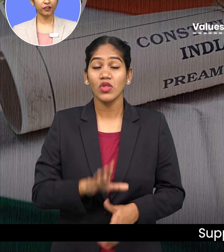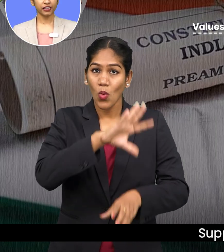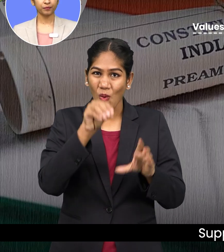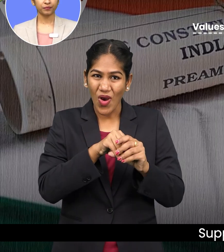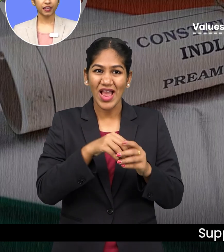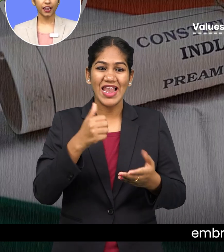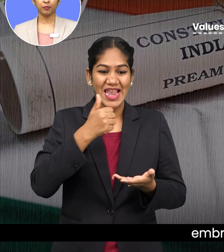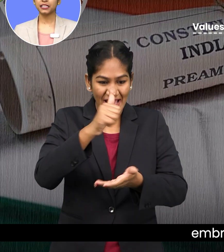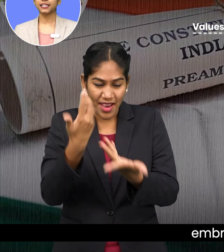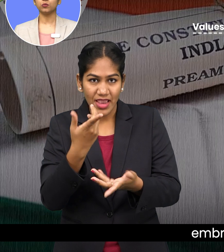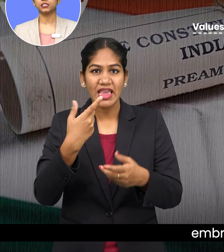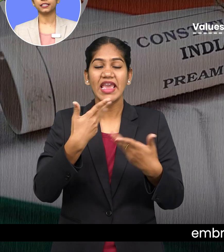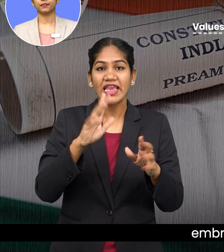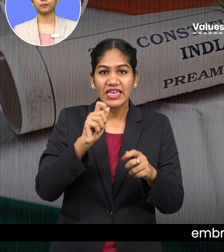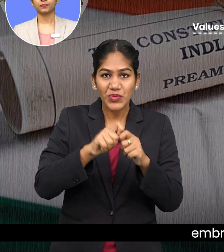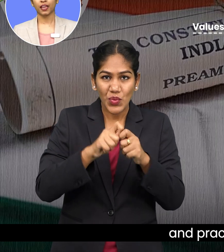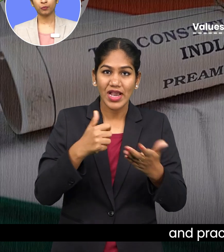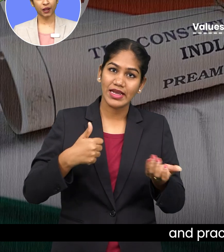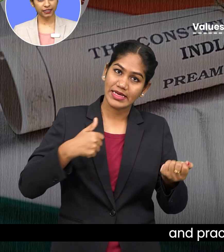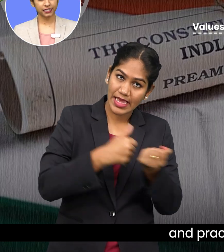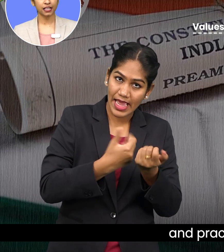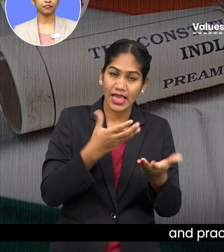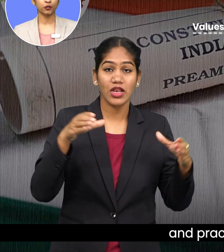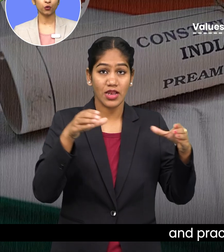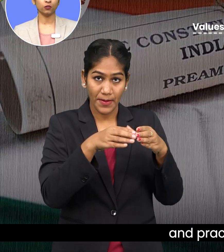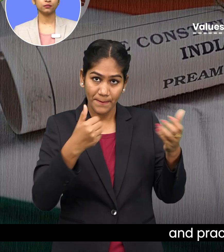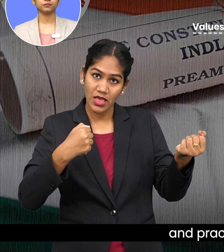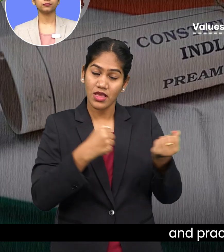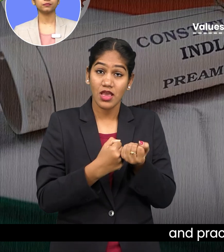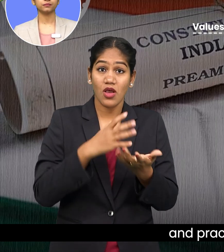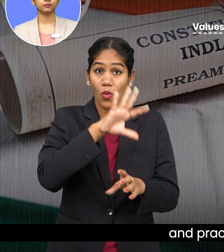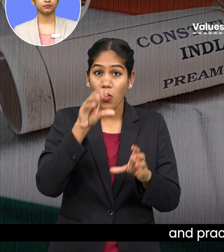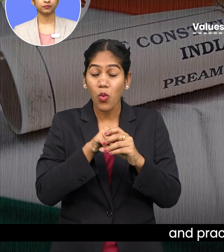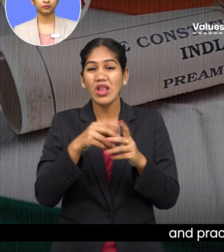Support charity, embrace diversity, and practice self-control.